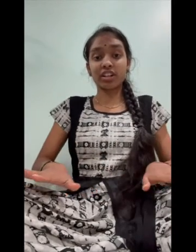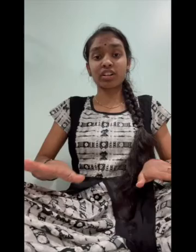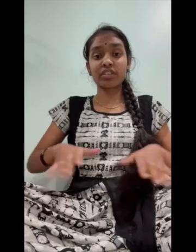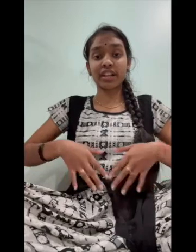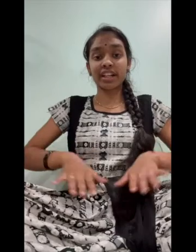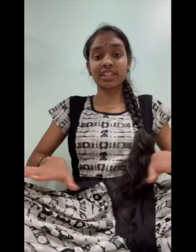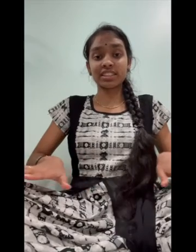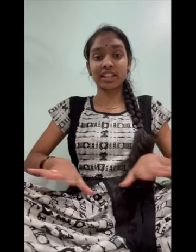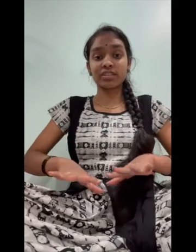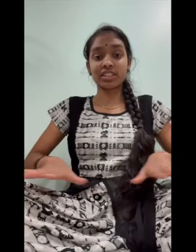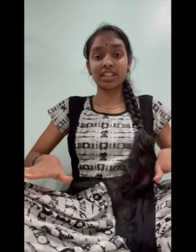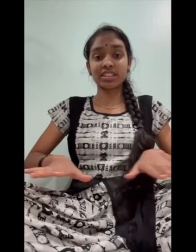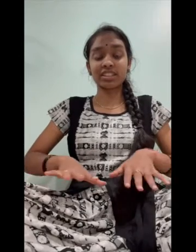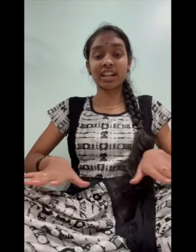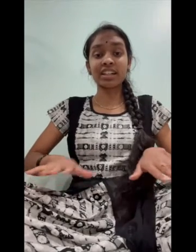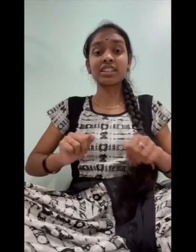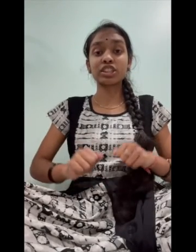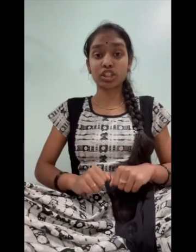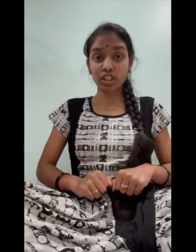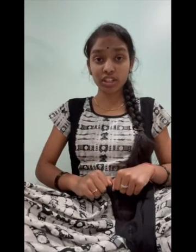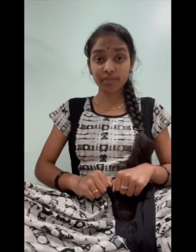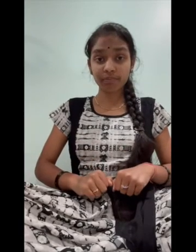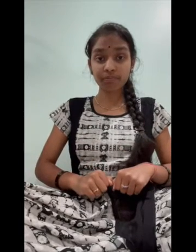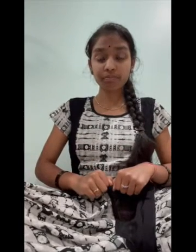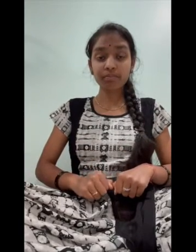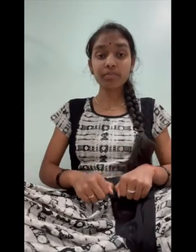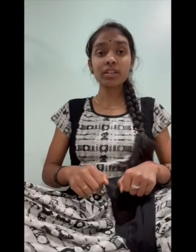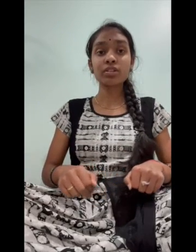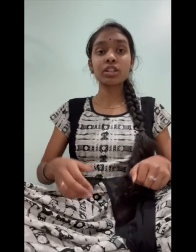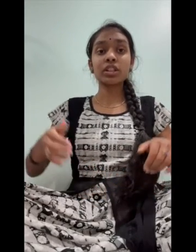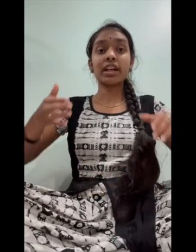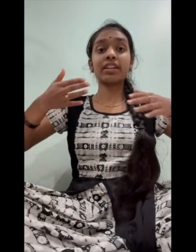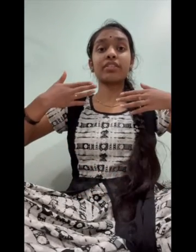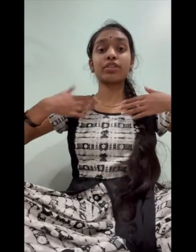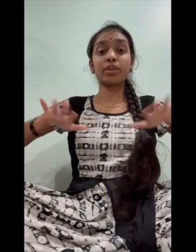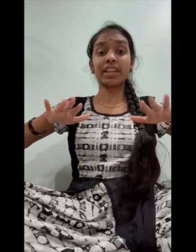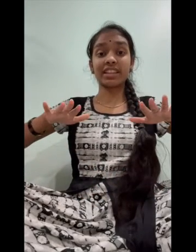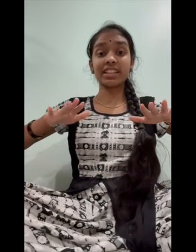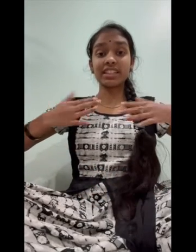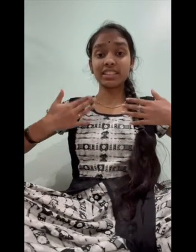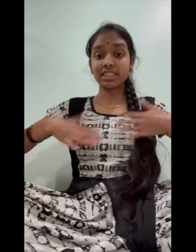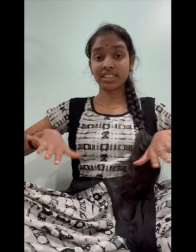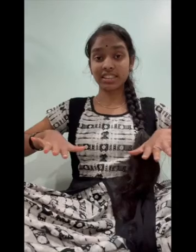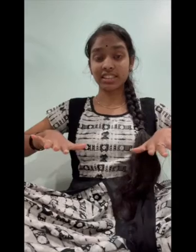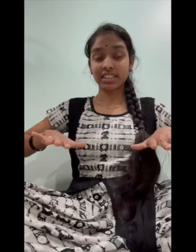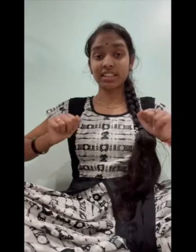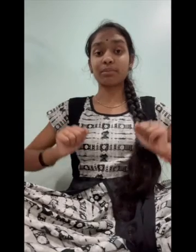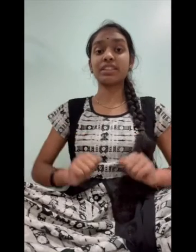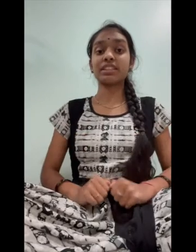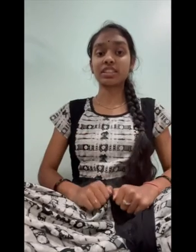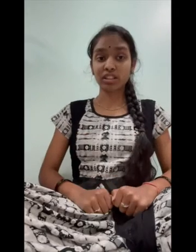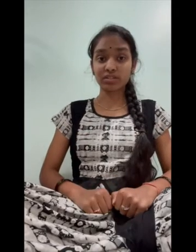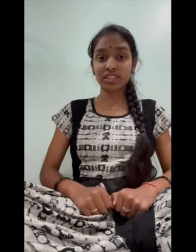curve your hands and go side to side, skirt. And if you do it like this, that means it's clothes.